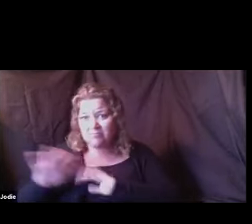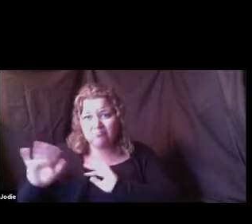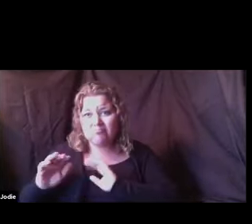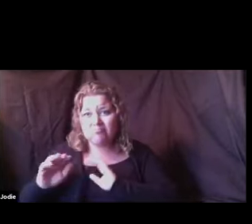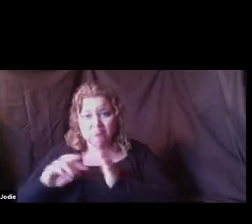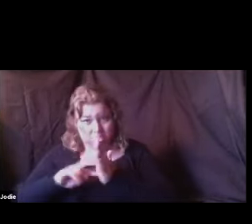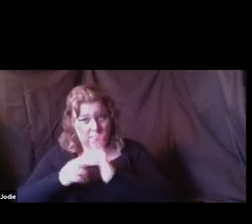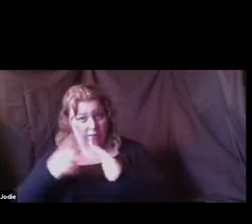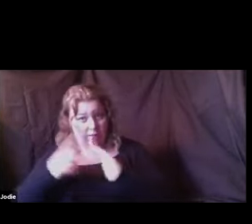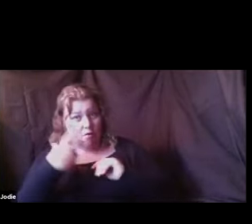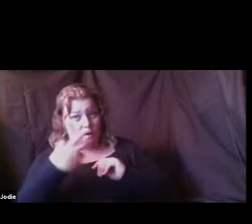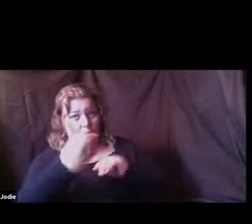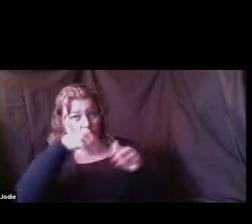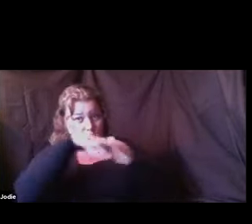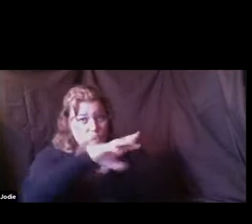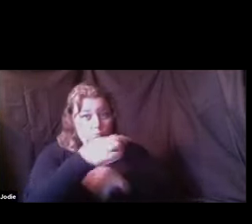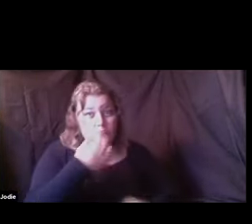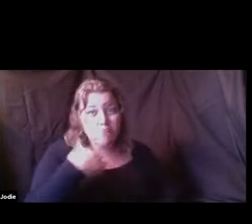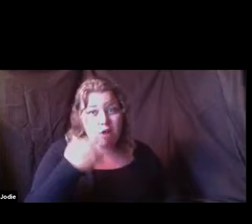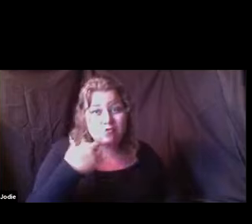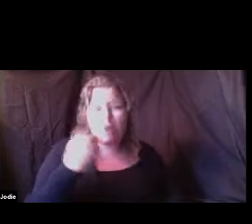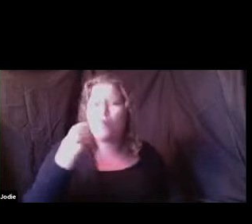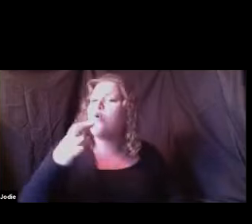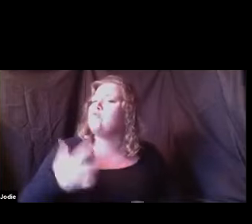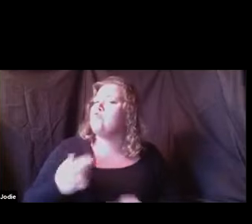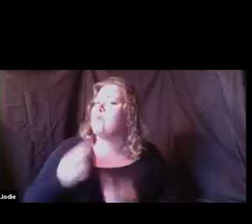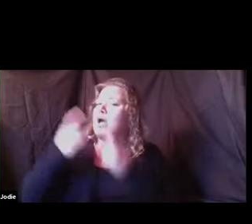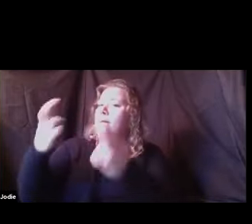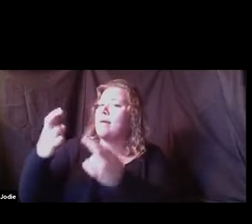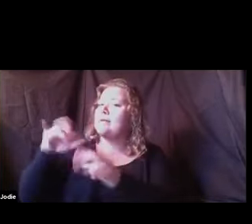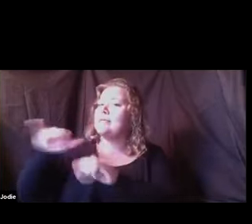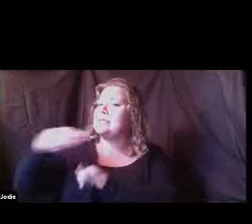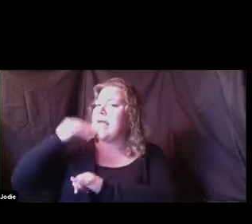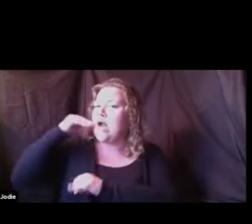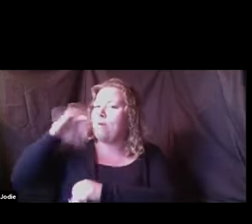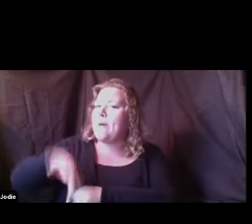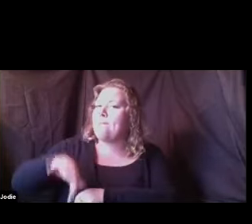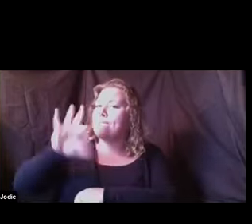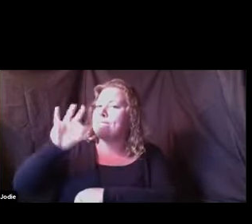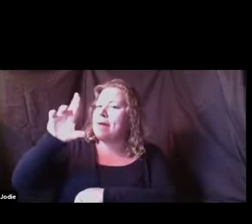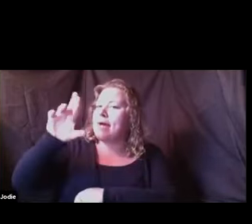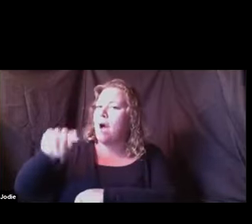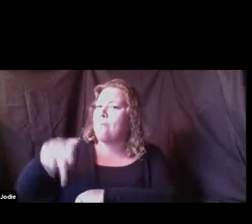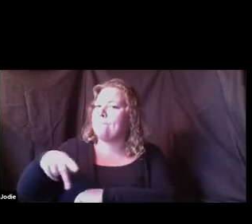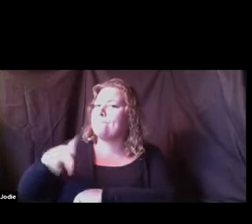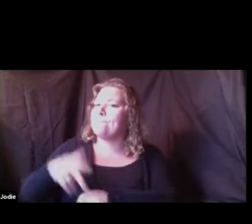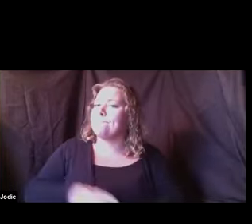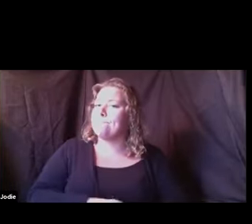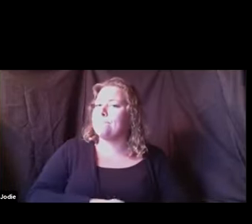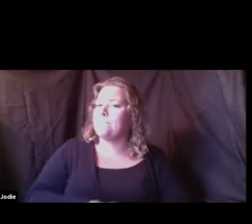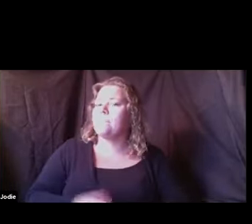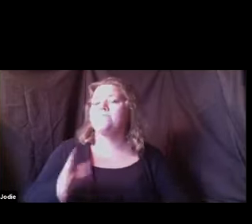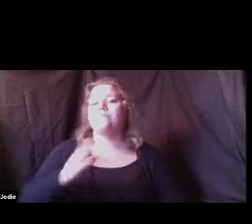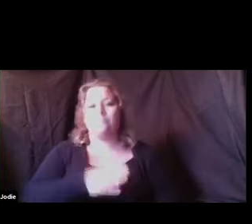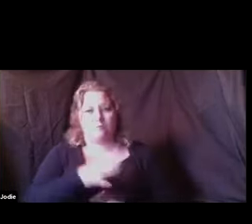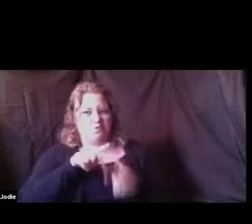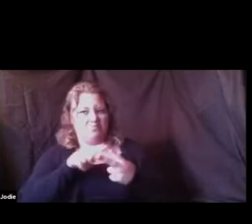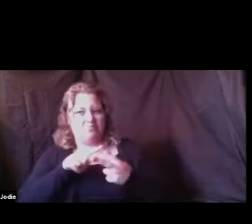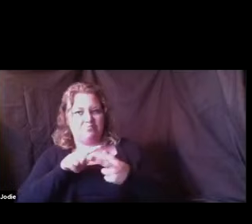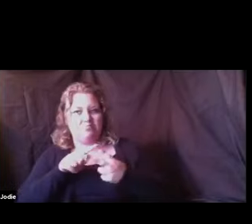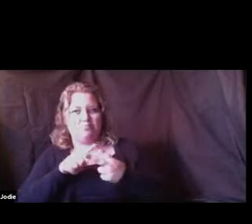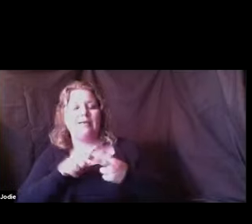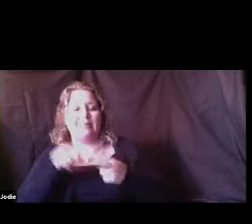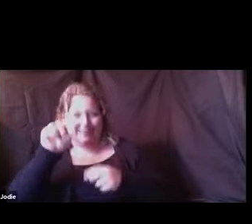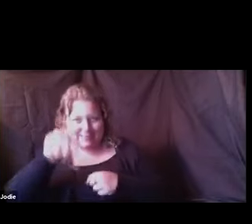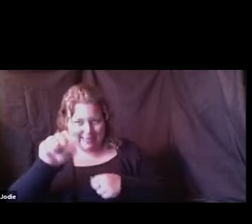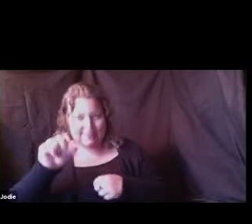home? Yeah, thanks, Haley. So on your first question, yes, the testing site is a